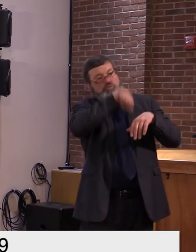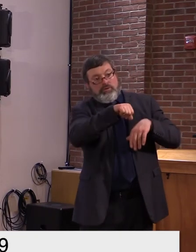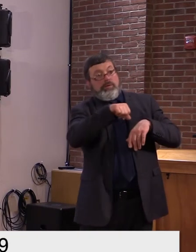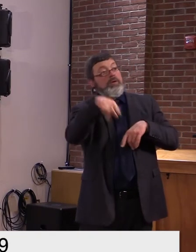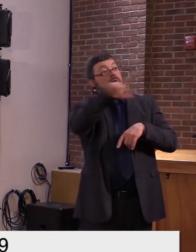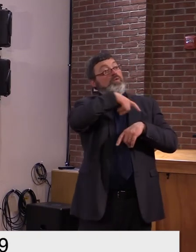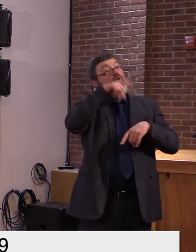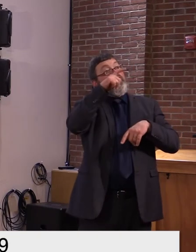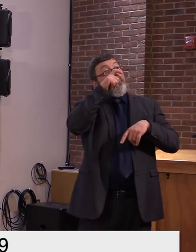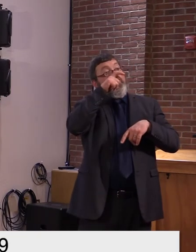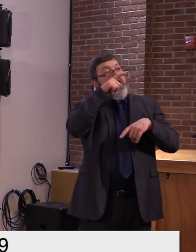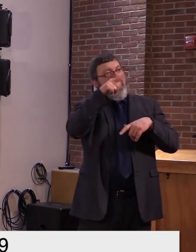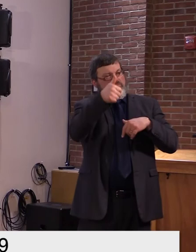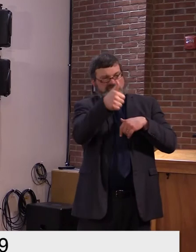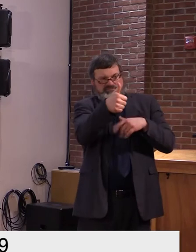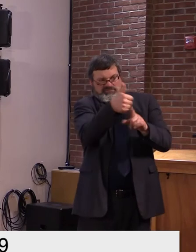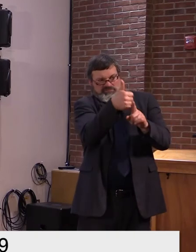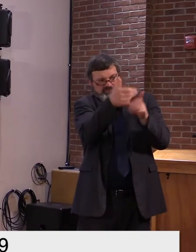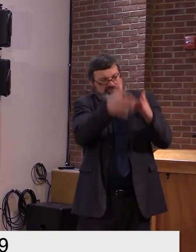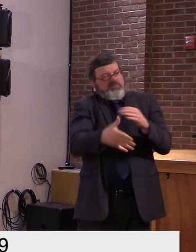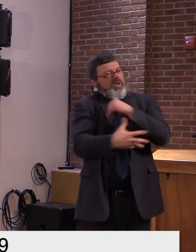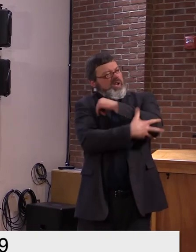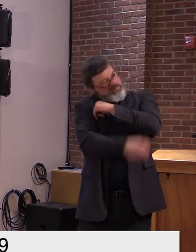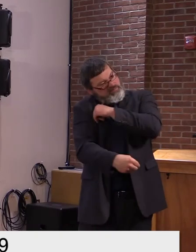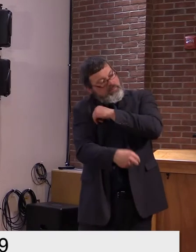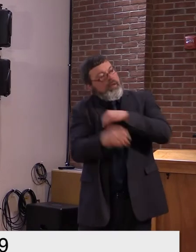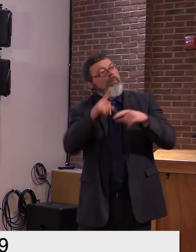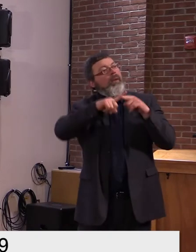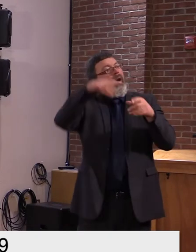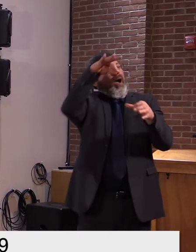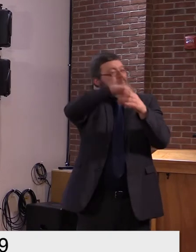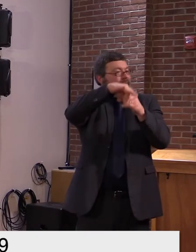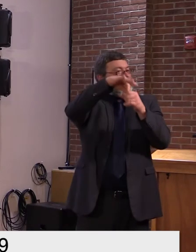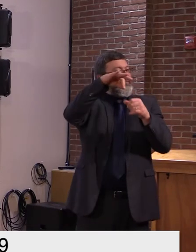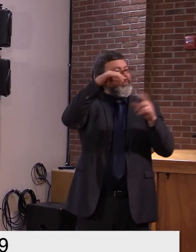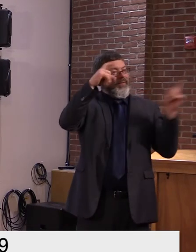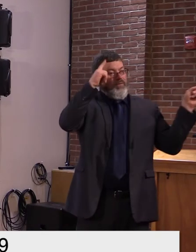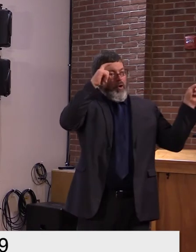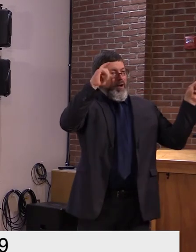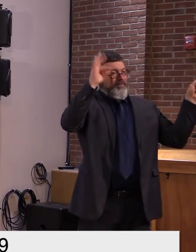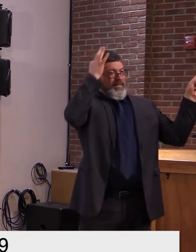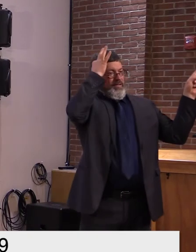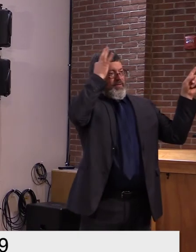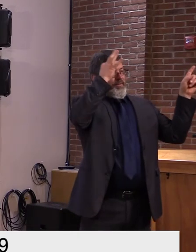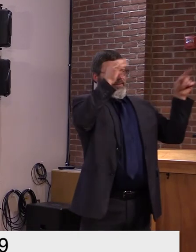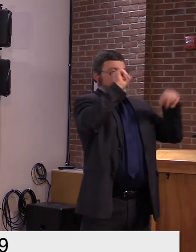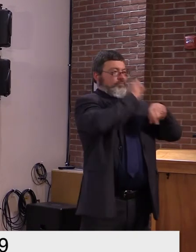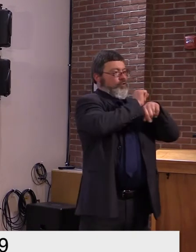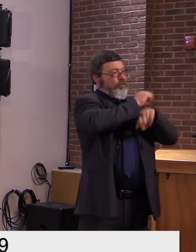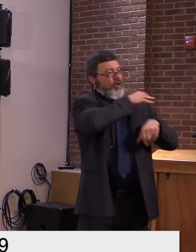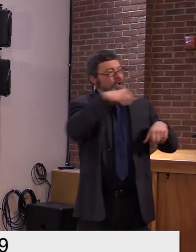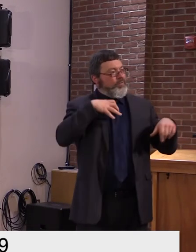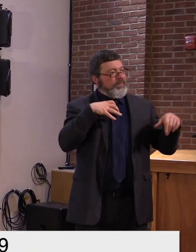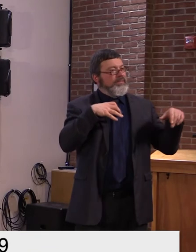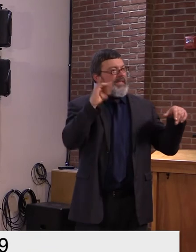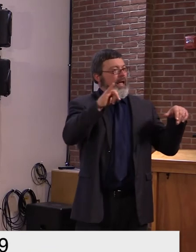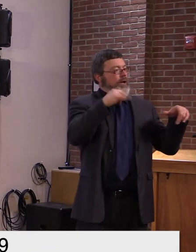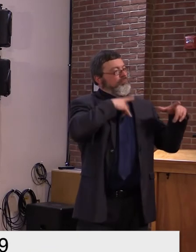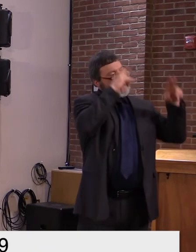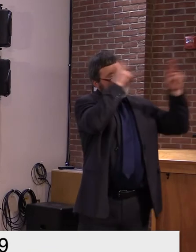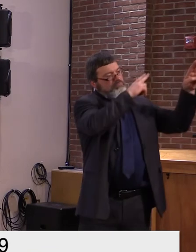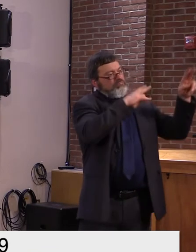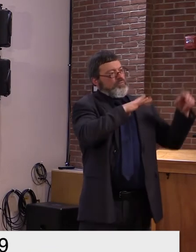or their families or both just personally enrich themselves